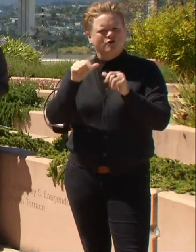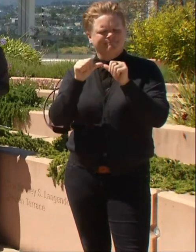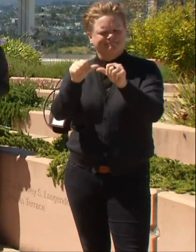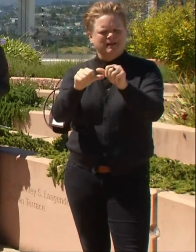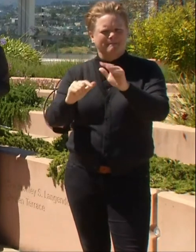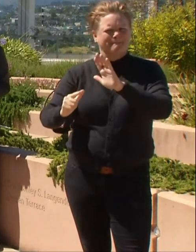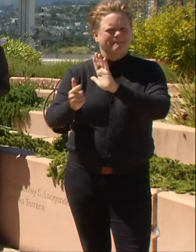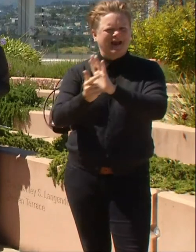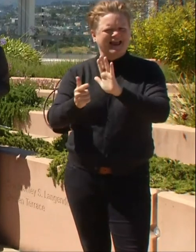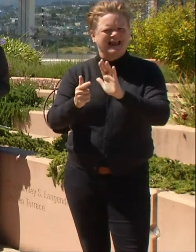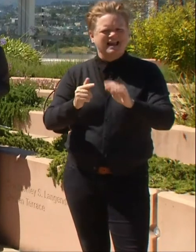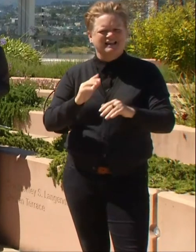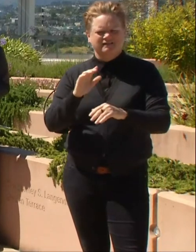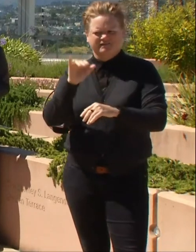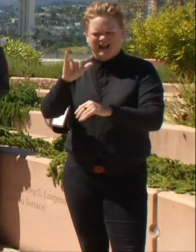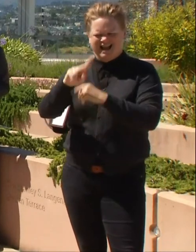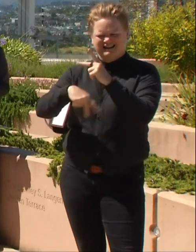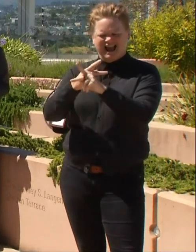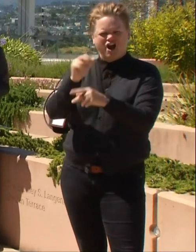weapons